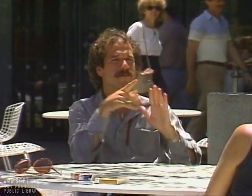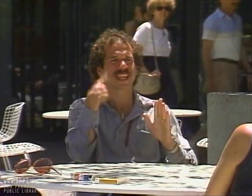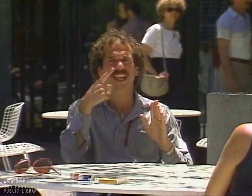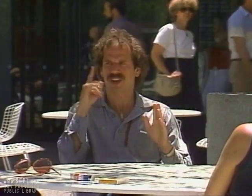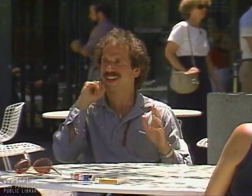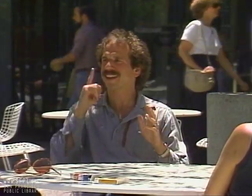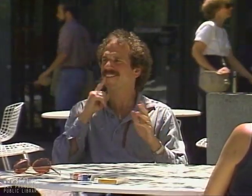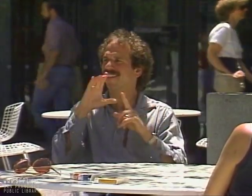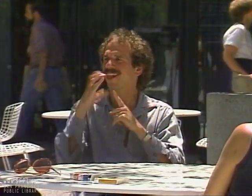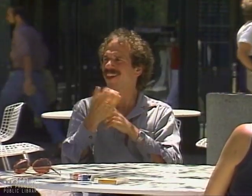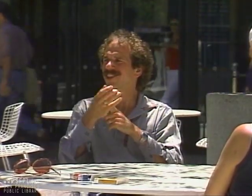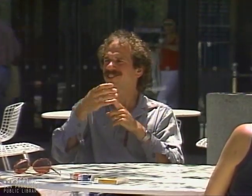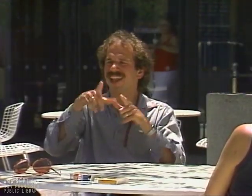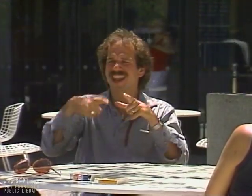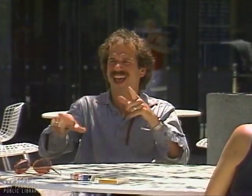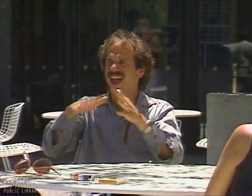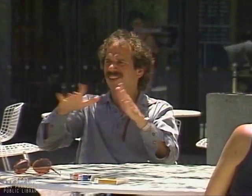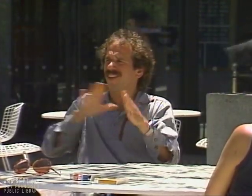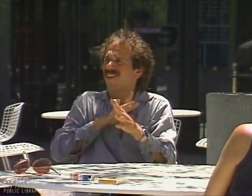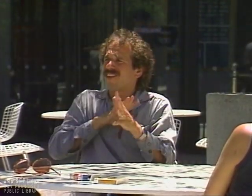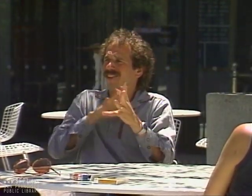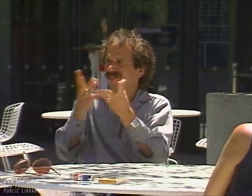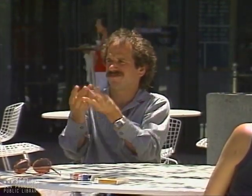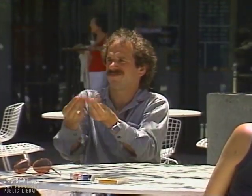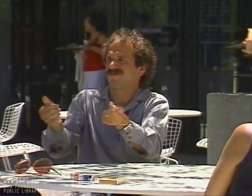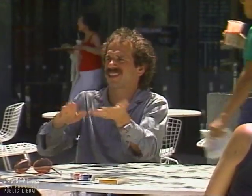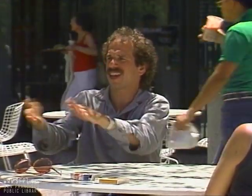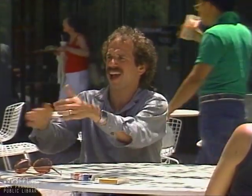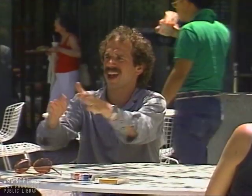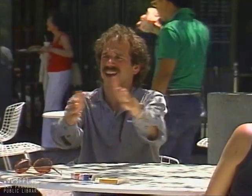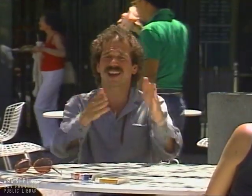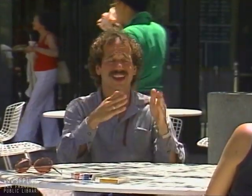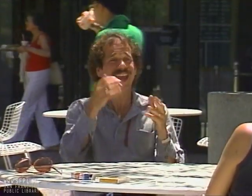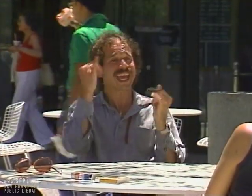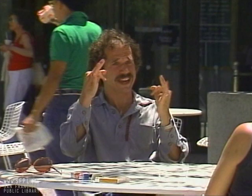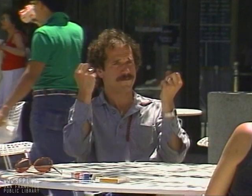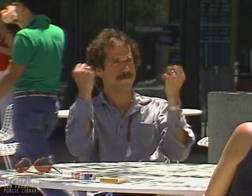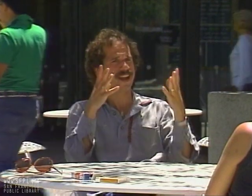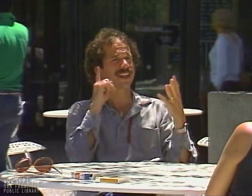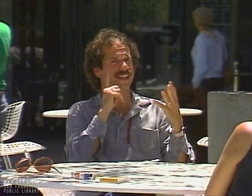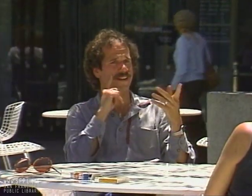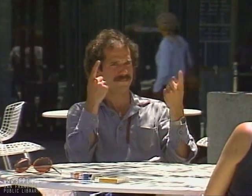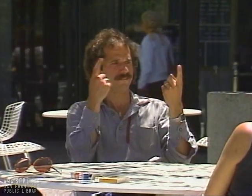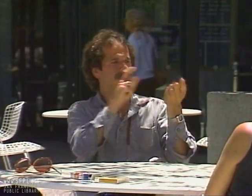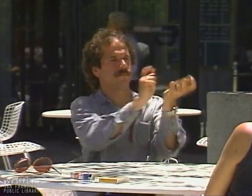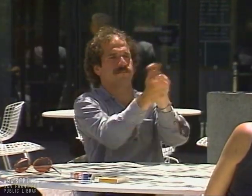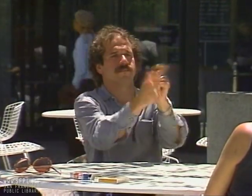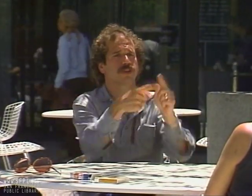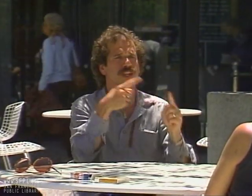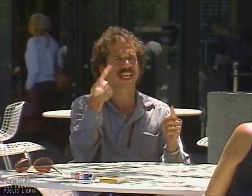happens. If it did, we would lose our beautiful deaf culture and language. Even if most